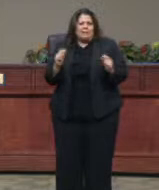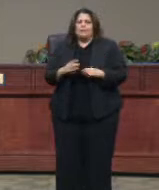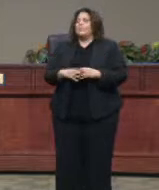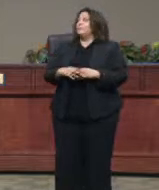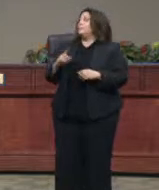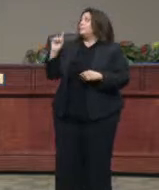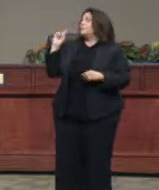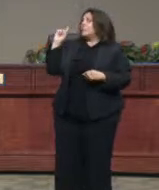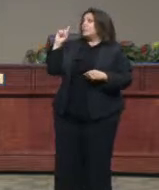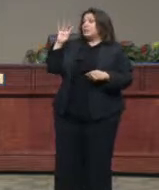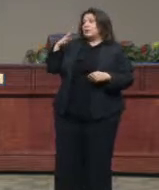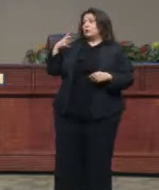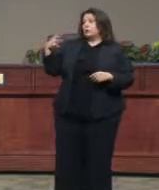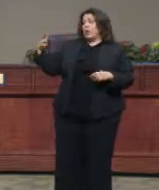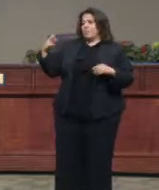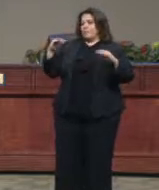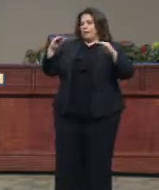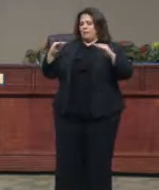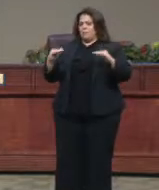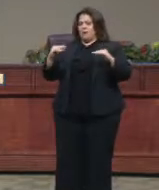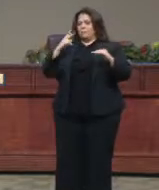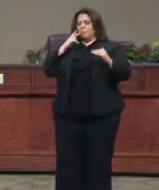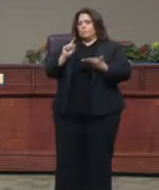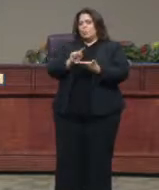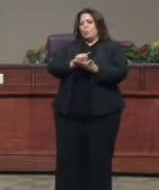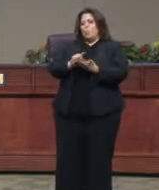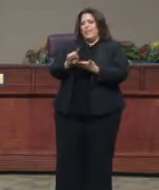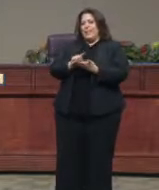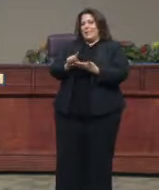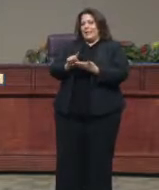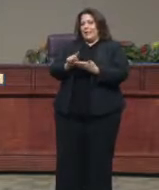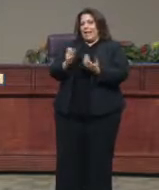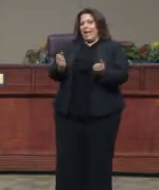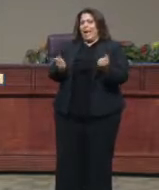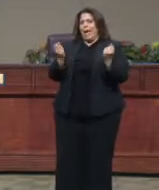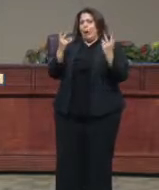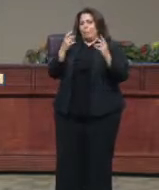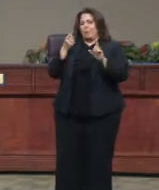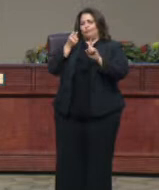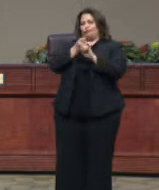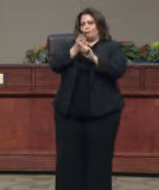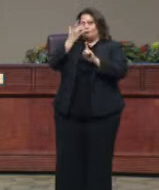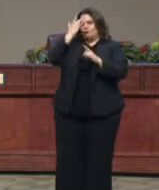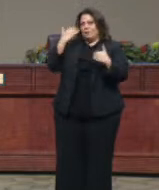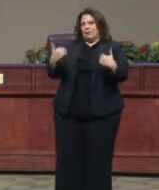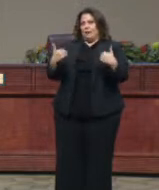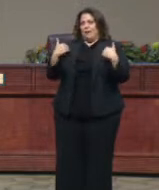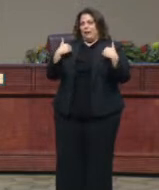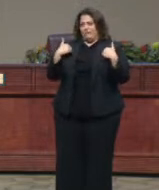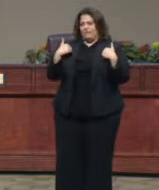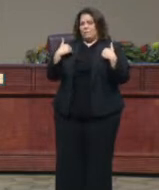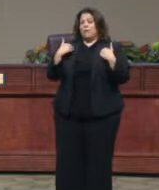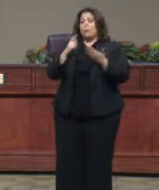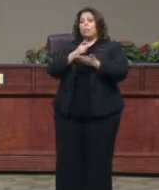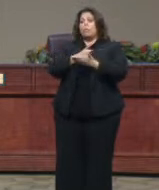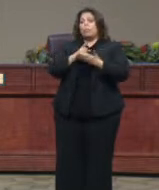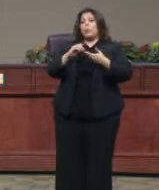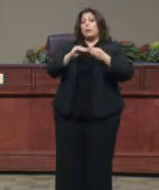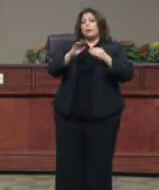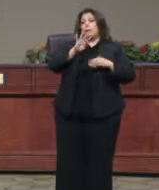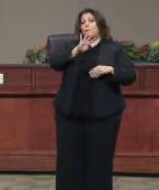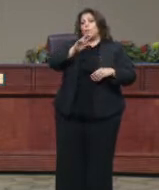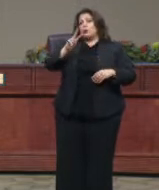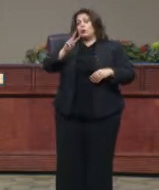This one is on the bottom, you have the weekly number of cases. In week 42 and week